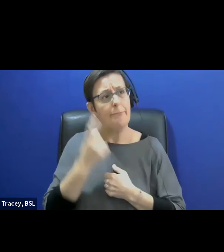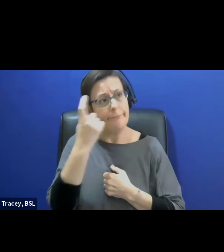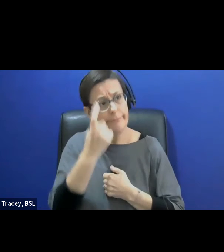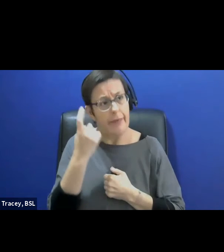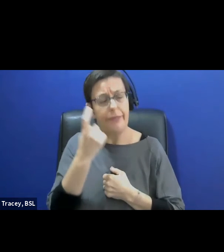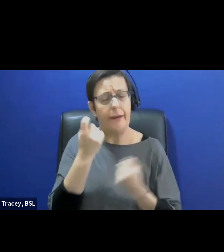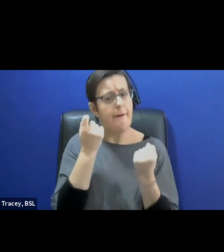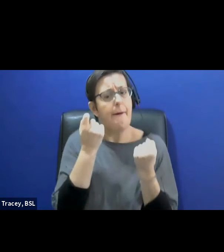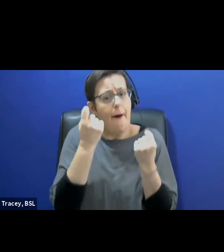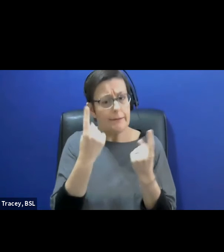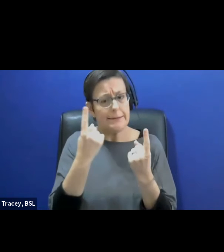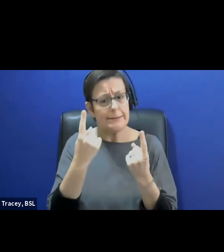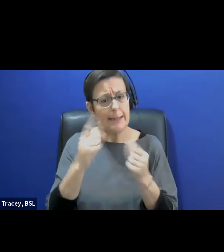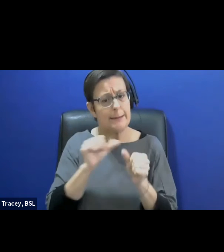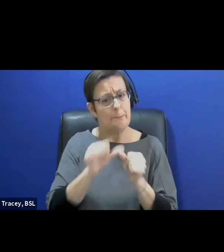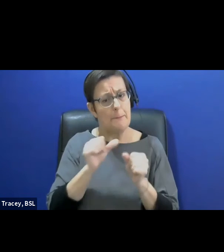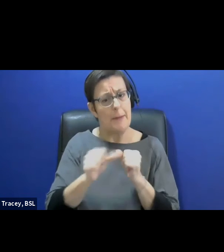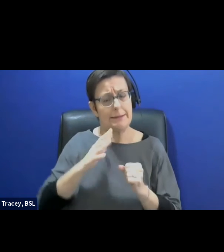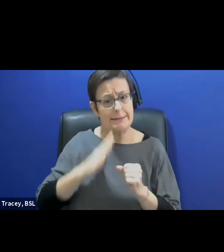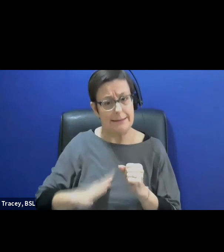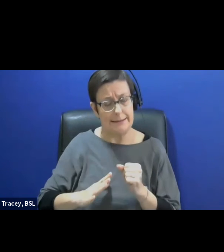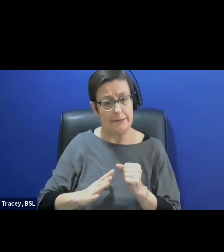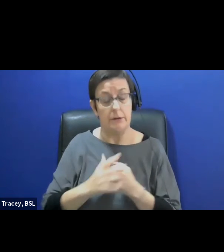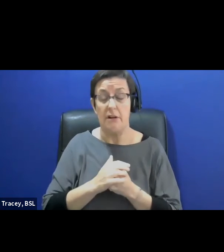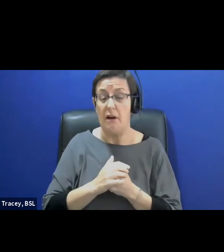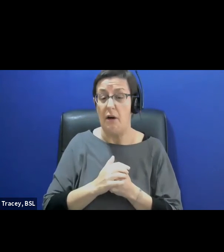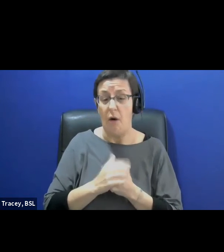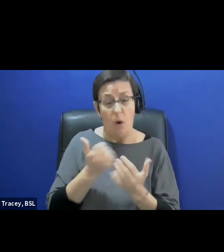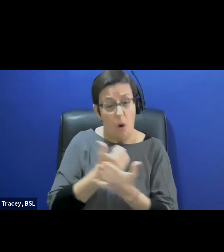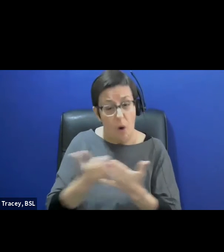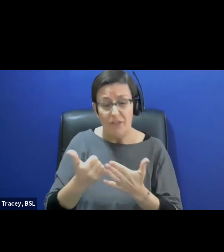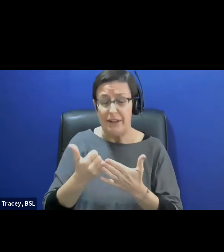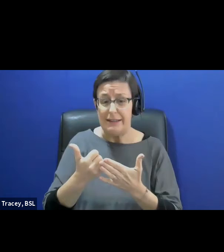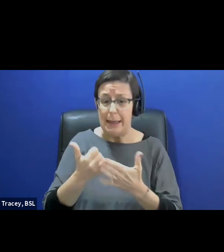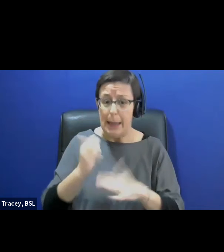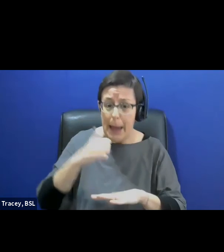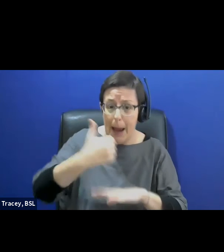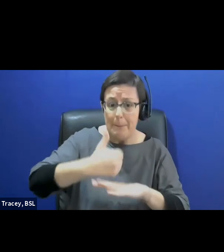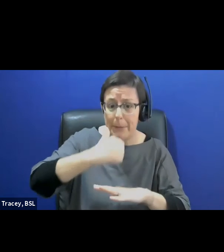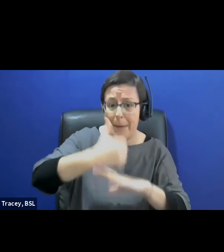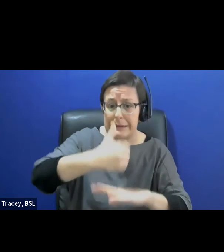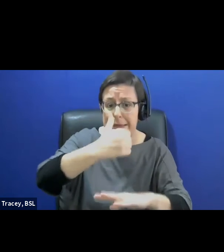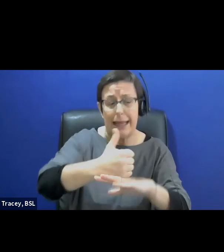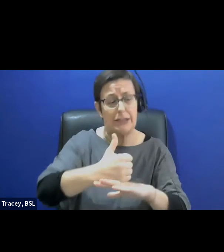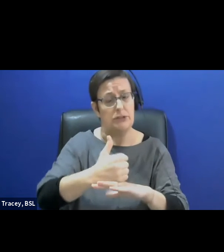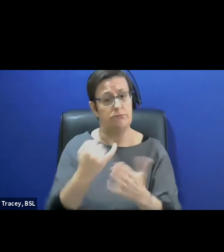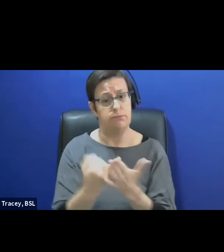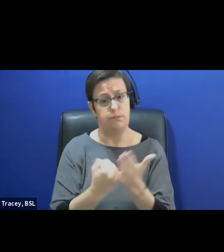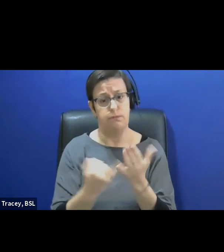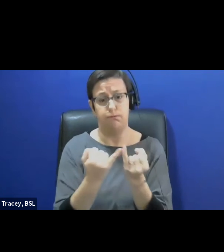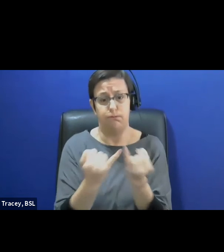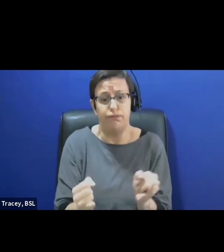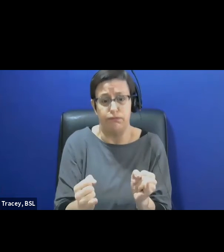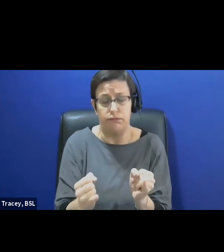down often is implementation. That's something that Michaela has found that's come through our research work so far, as even in